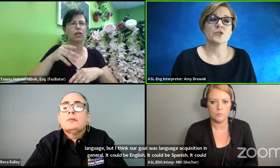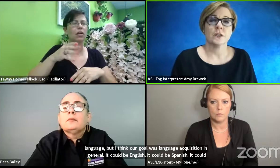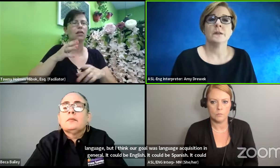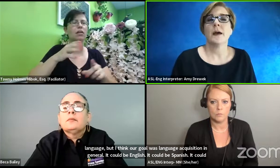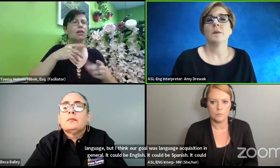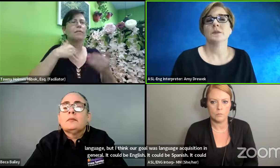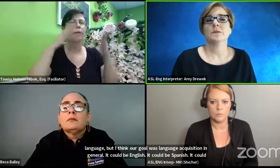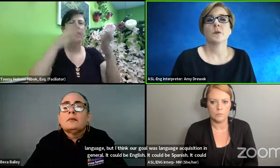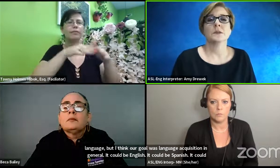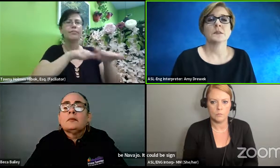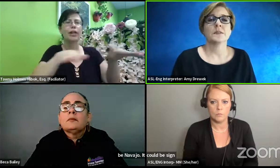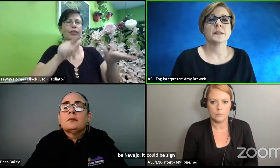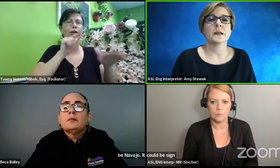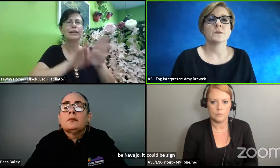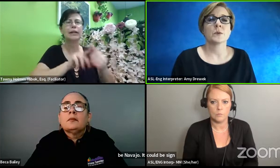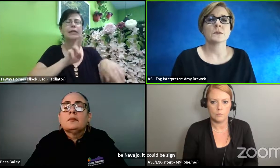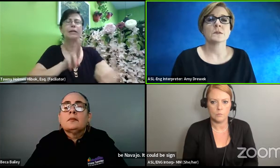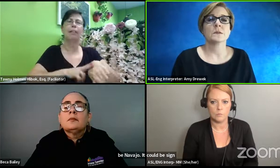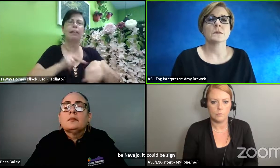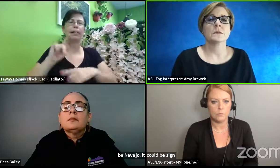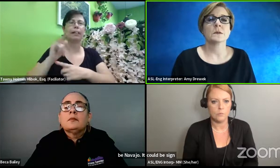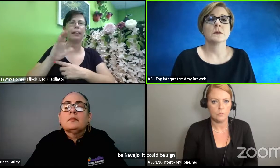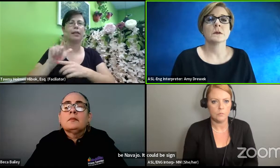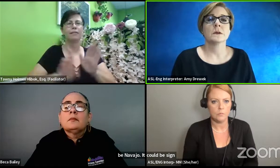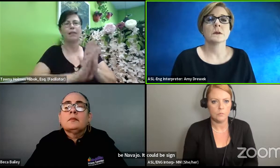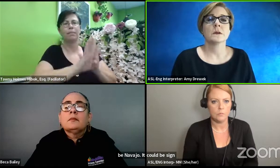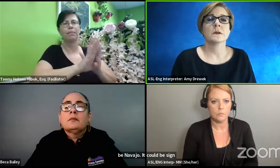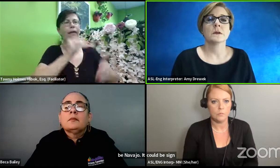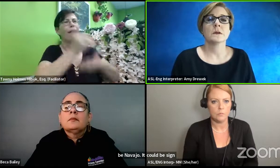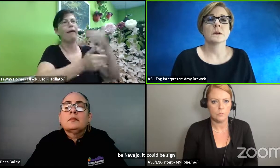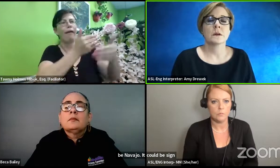as they should? That was the focus of the task force.